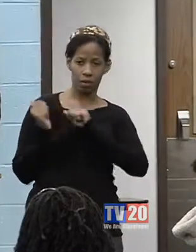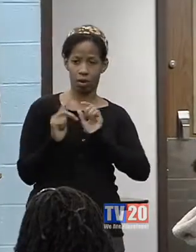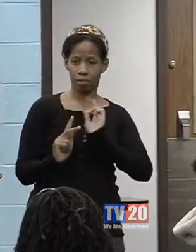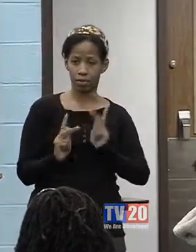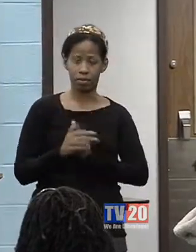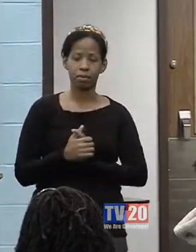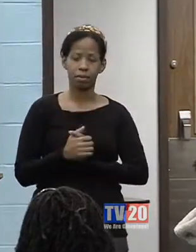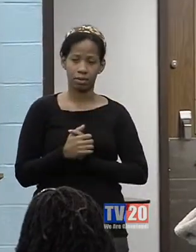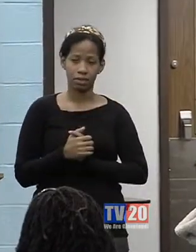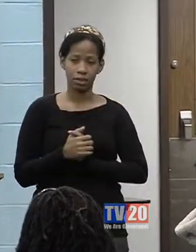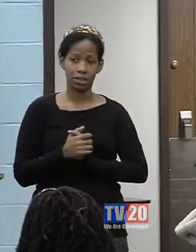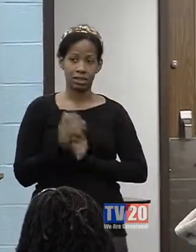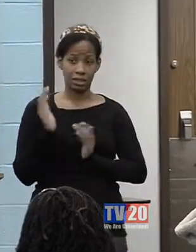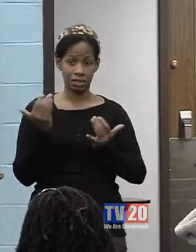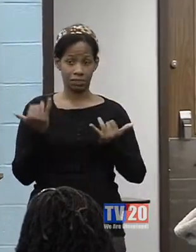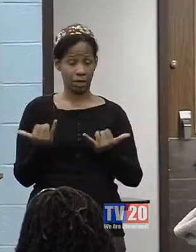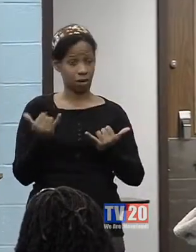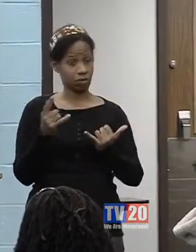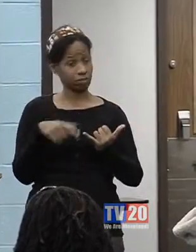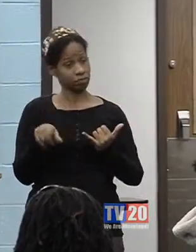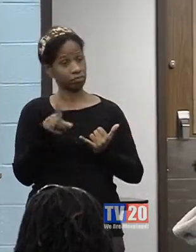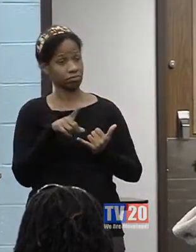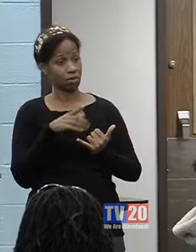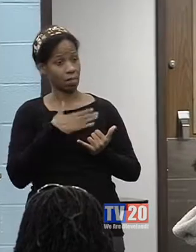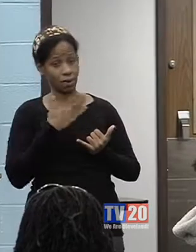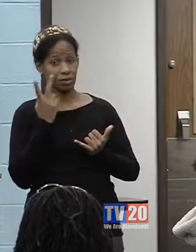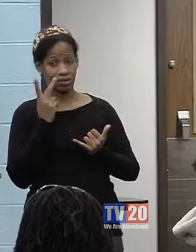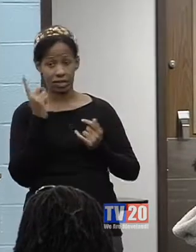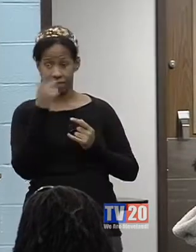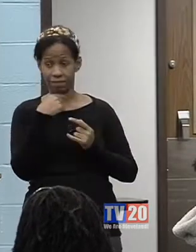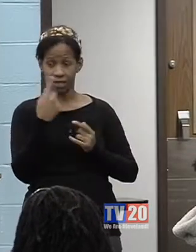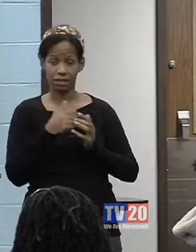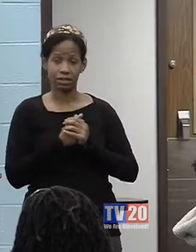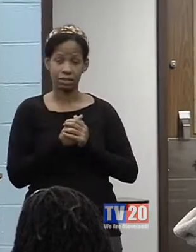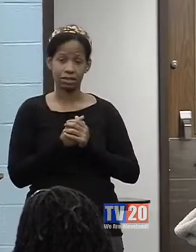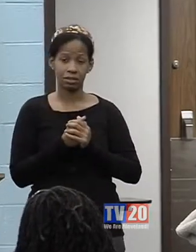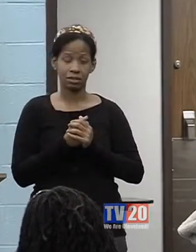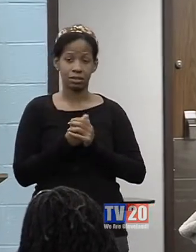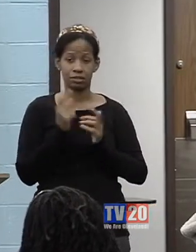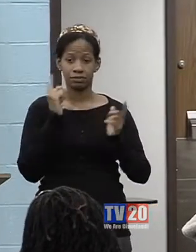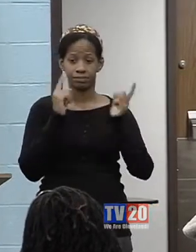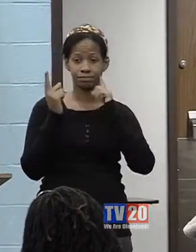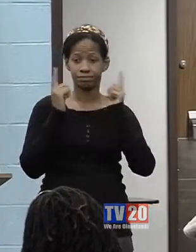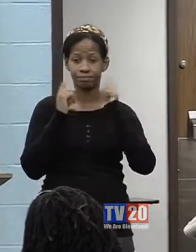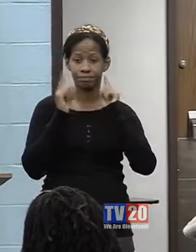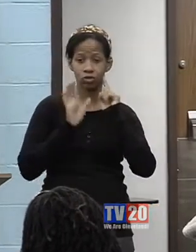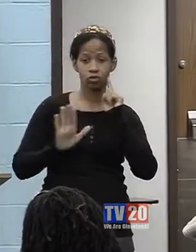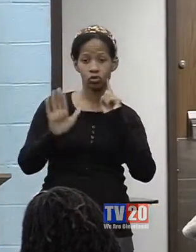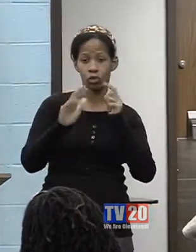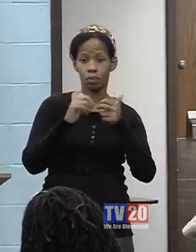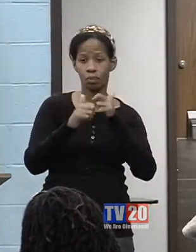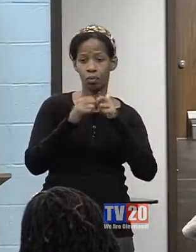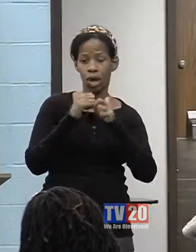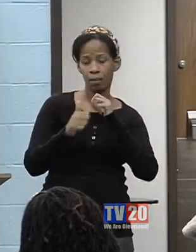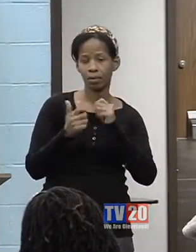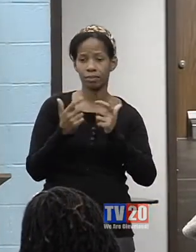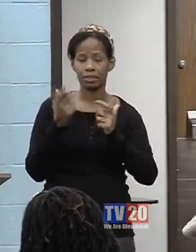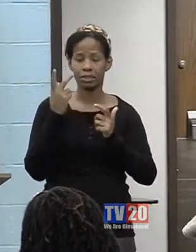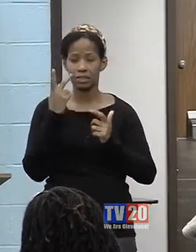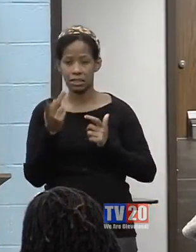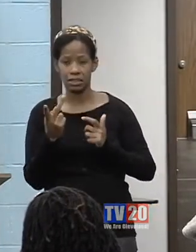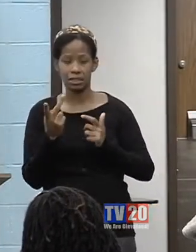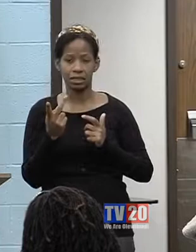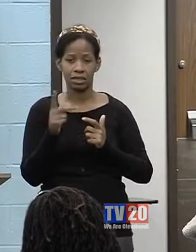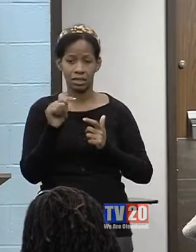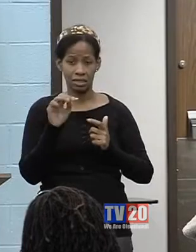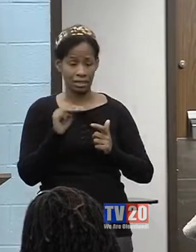people. And sitting back here right now, it I was able to listen to the issues and the concerns. I think that,